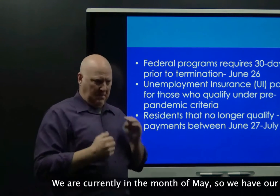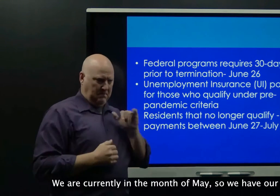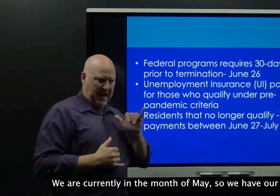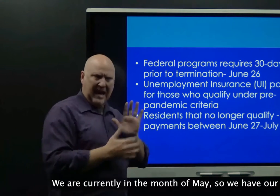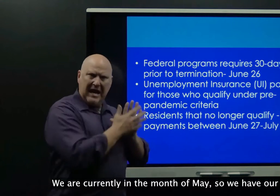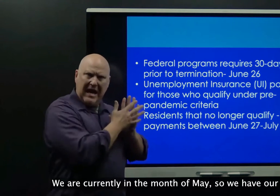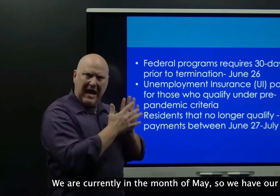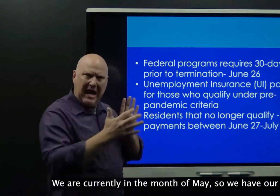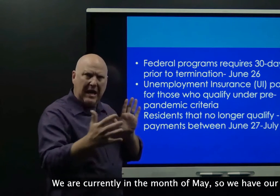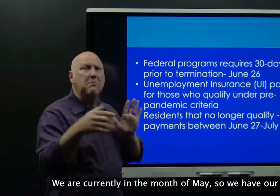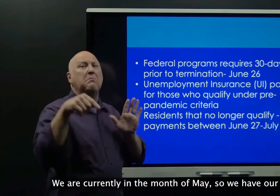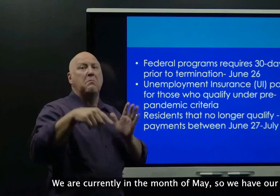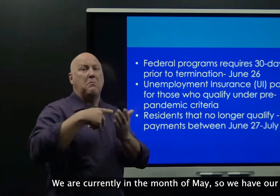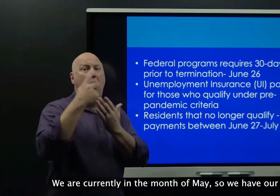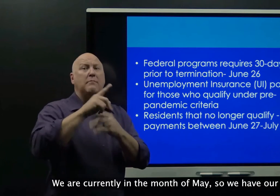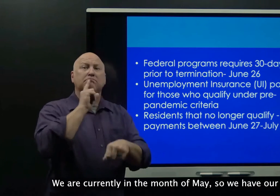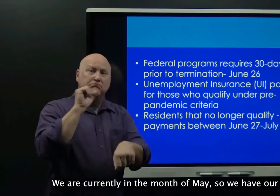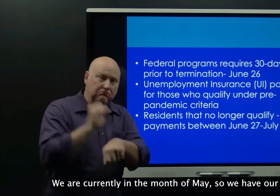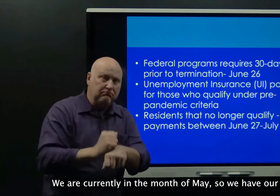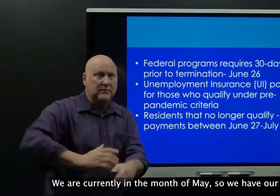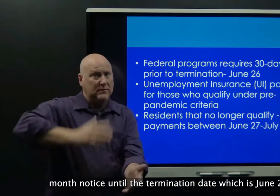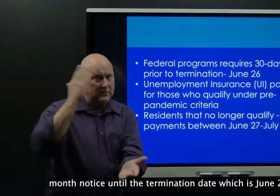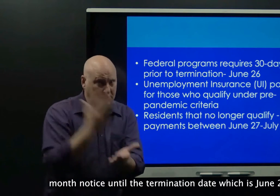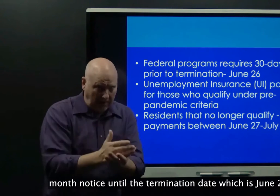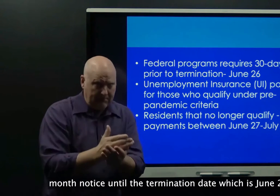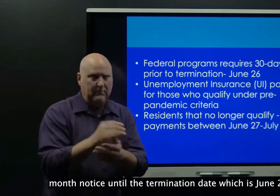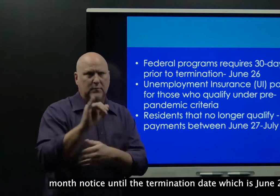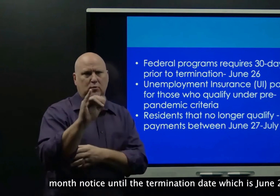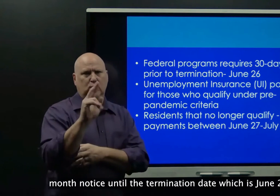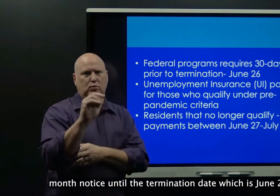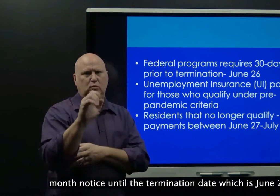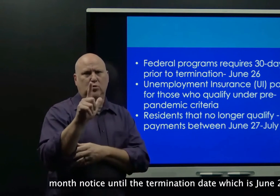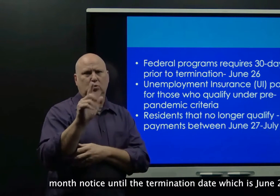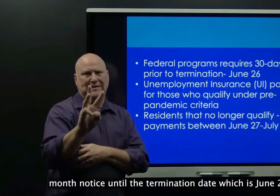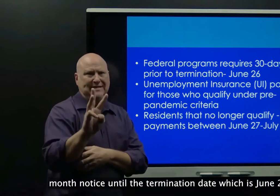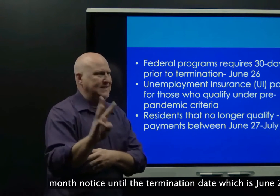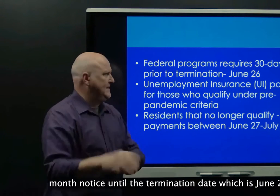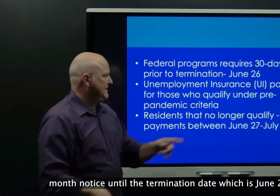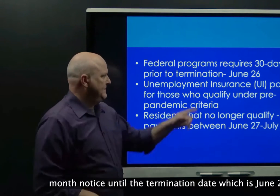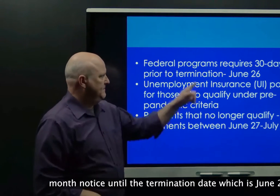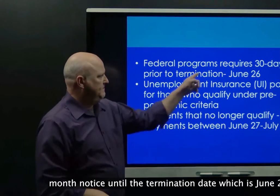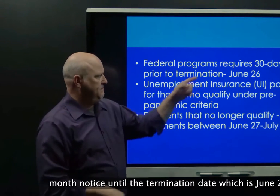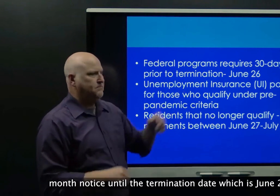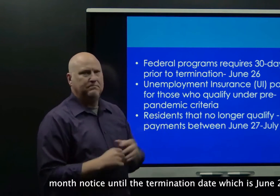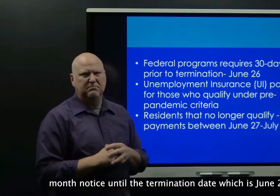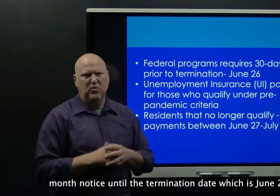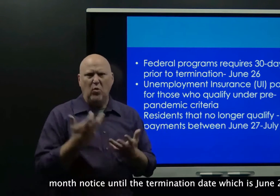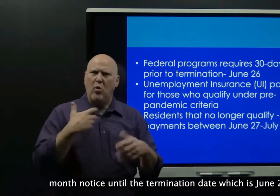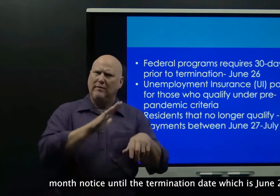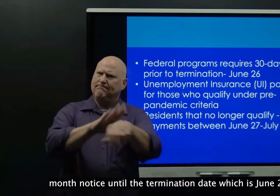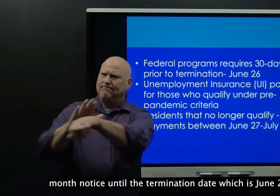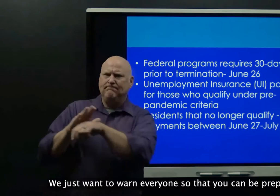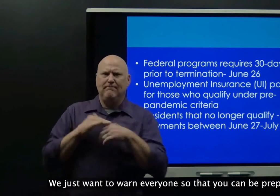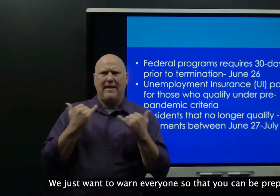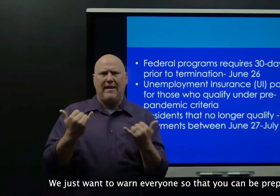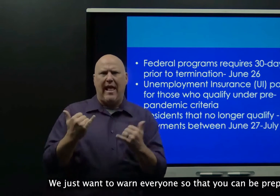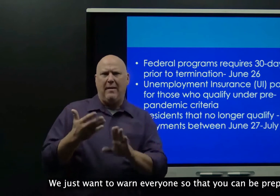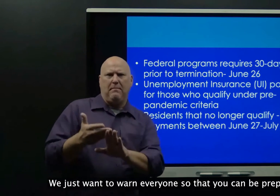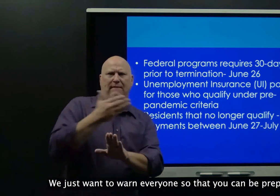We are currently in the month of May, so we have our 1 month notice until the termination date, which is June 26th. We just want to warn everyone